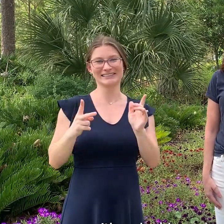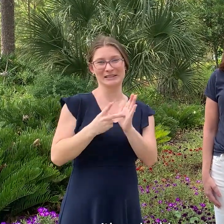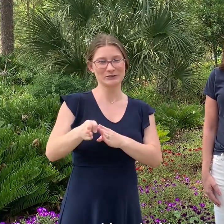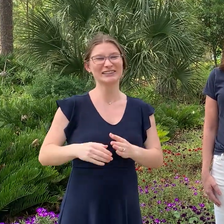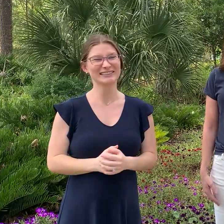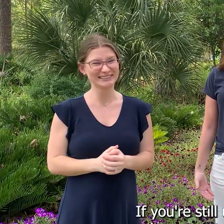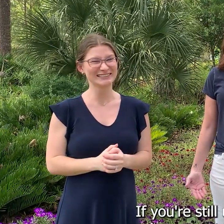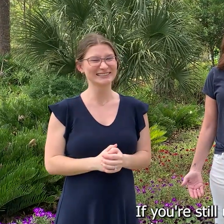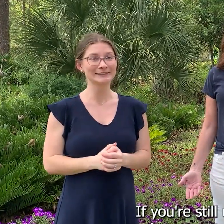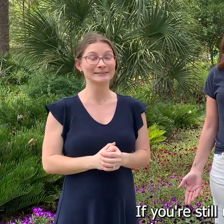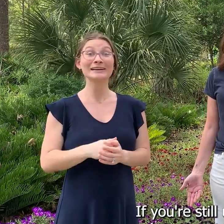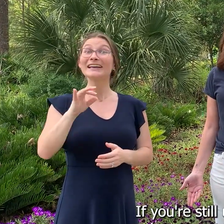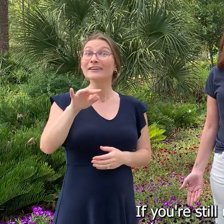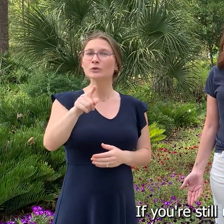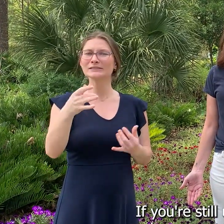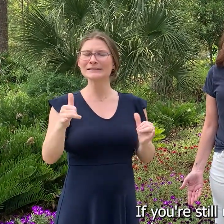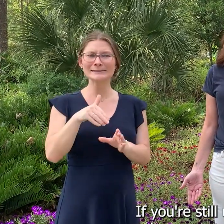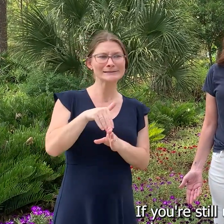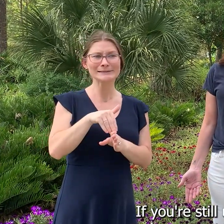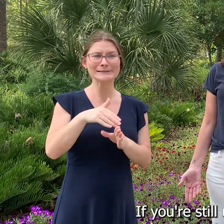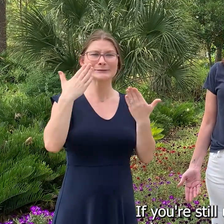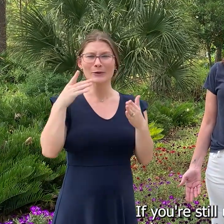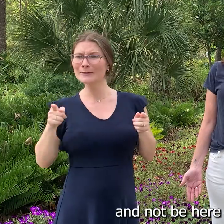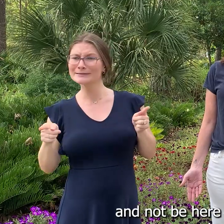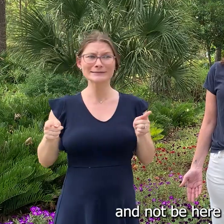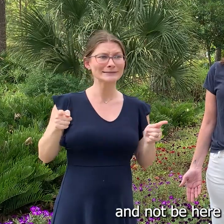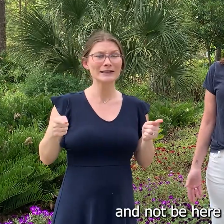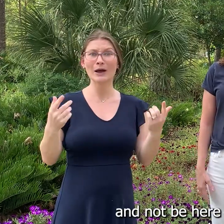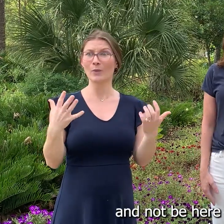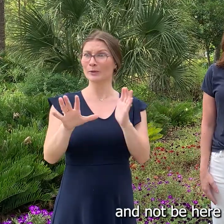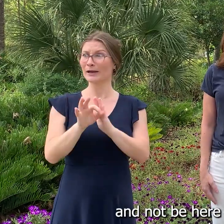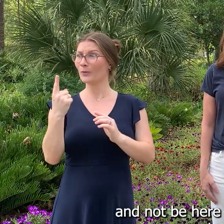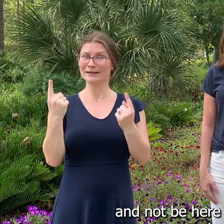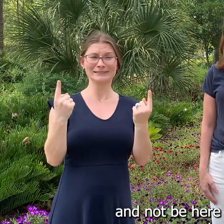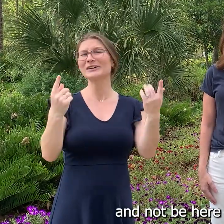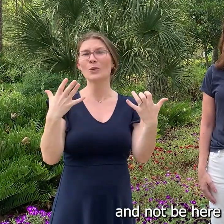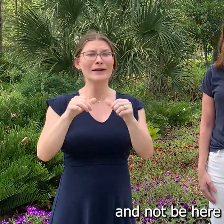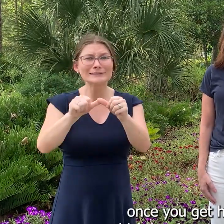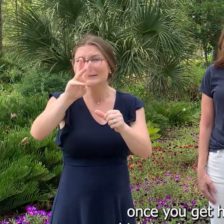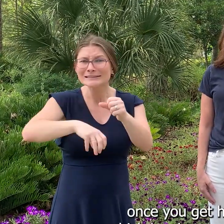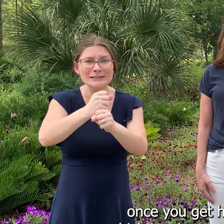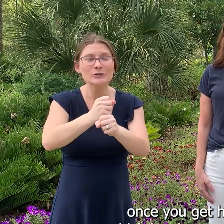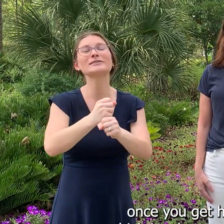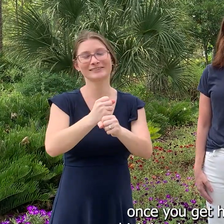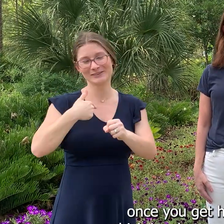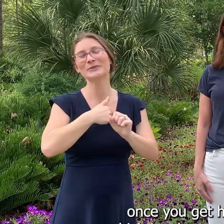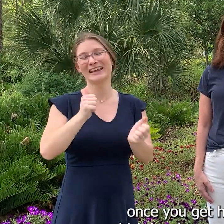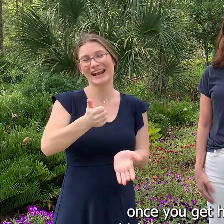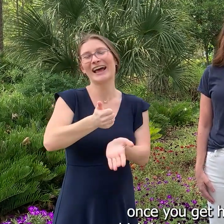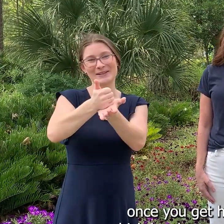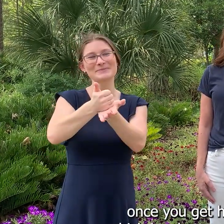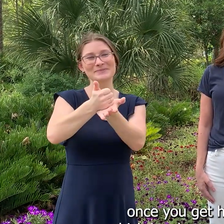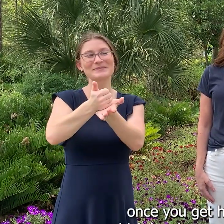subjects. If you're still undecided and you want to pick one and not be here for 6 years, we can help you, once you get here,